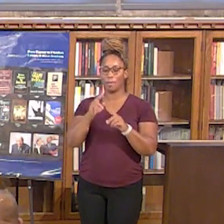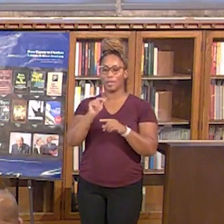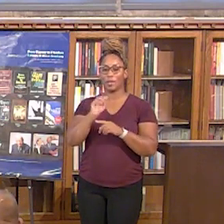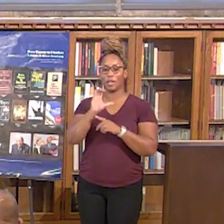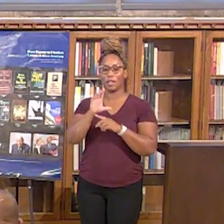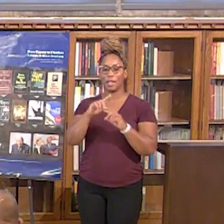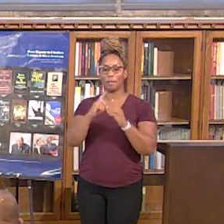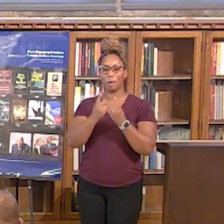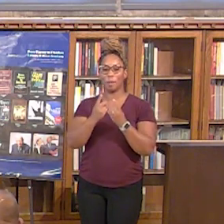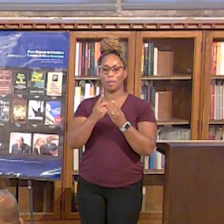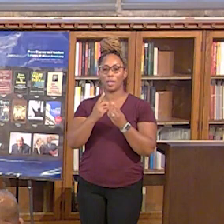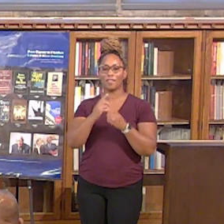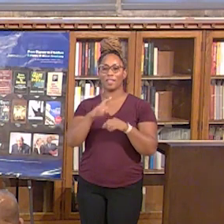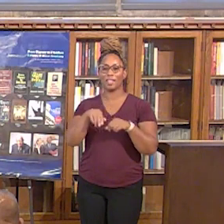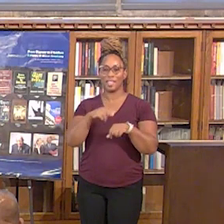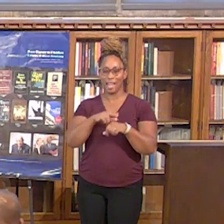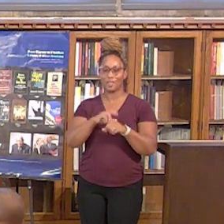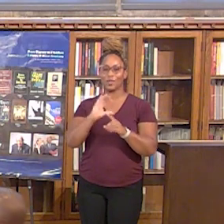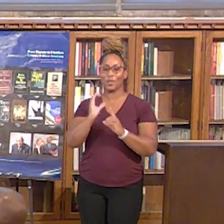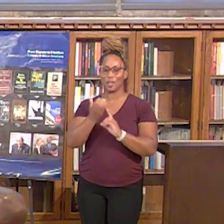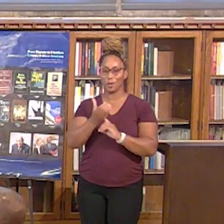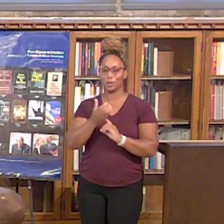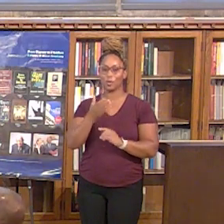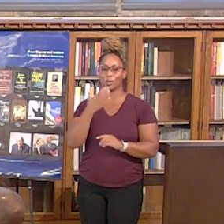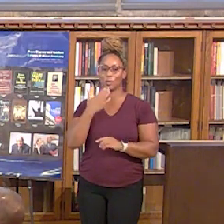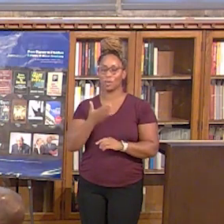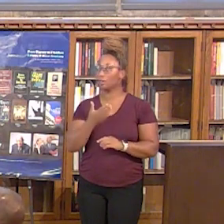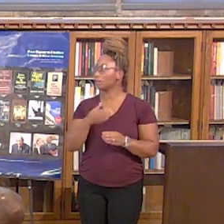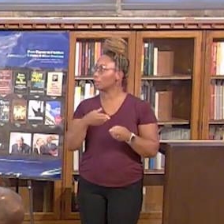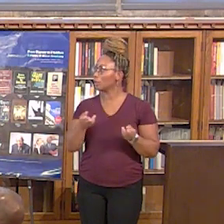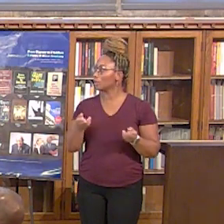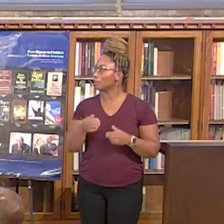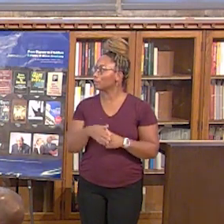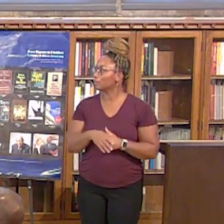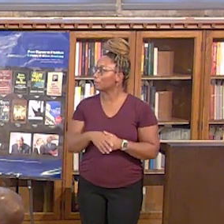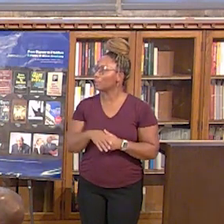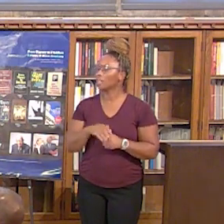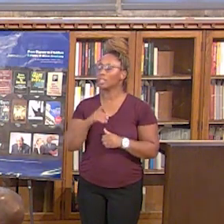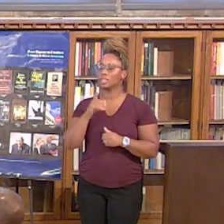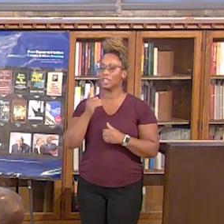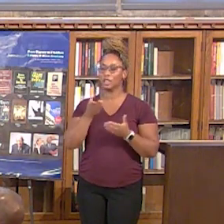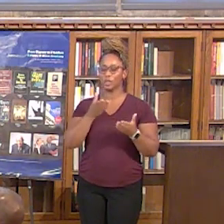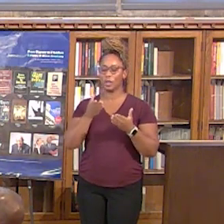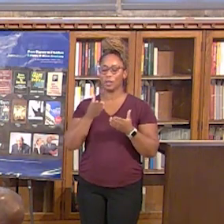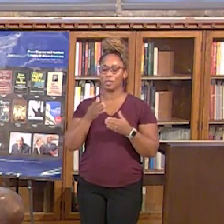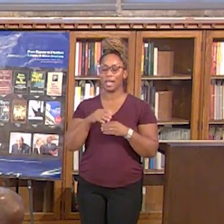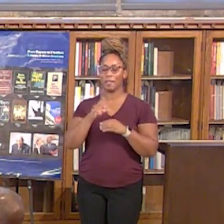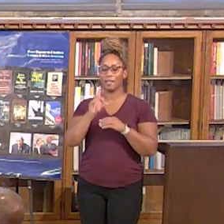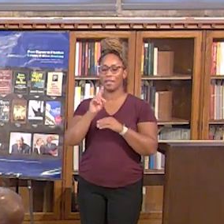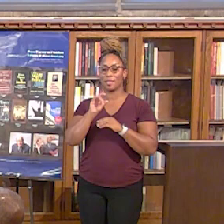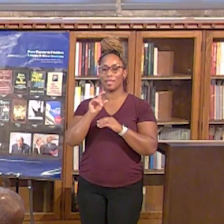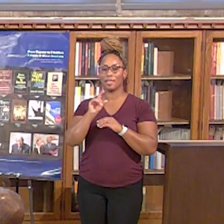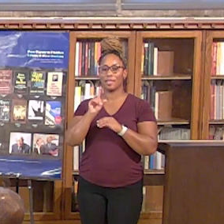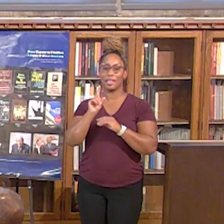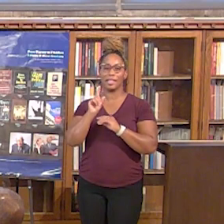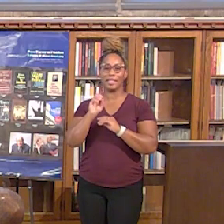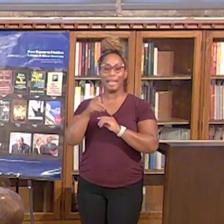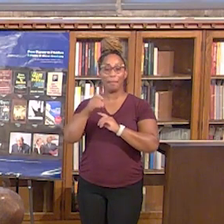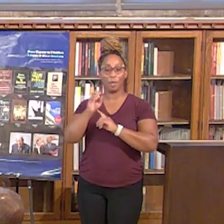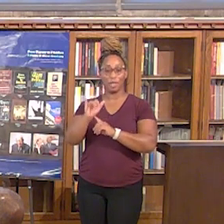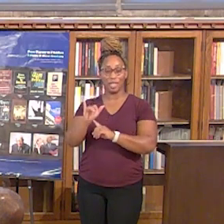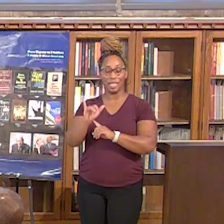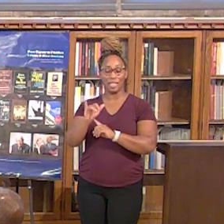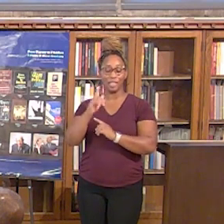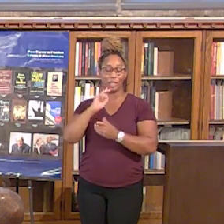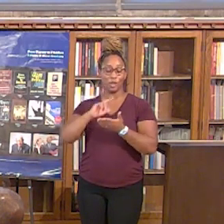Natural and cultural resources Miss Tracy Burns current Curr ly serves as the deputy secretary for diversity